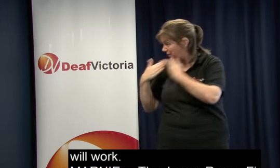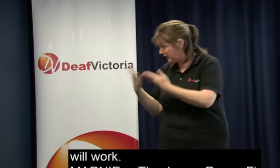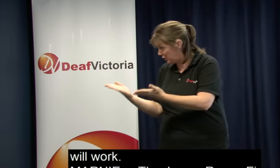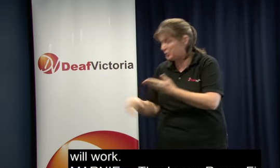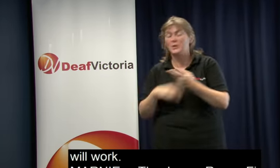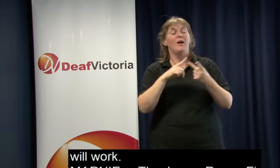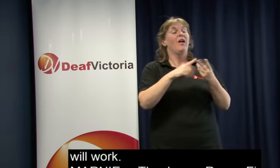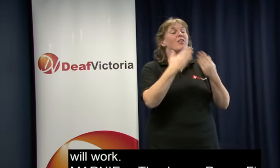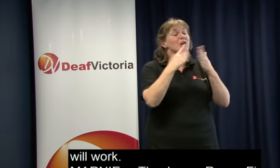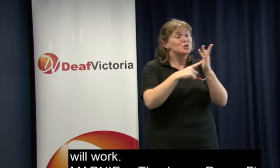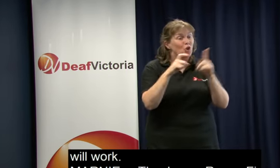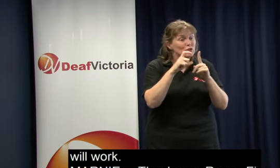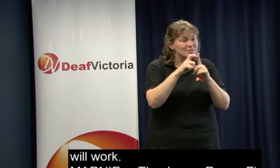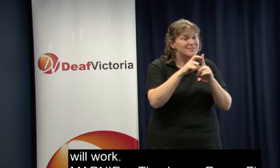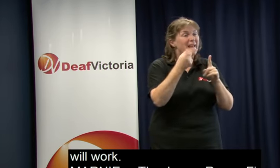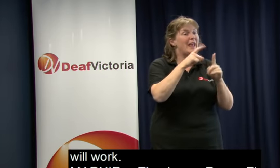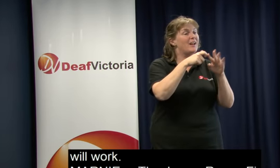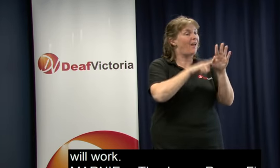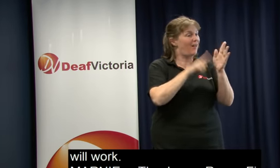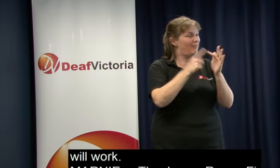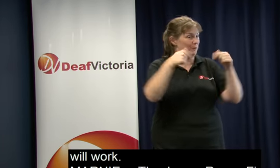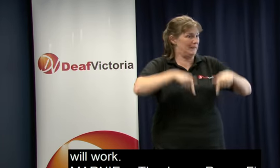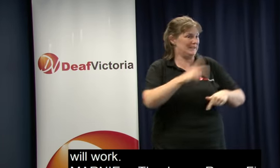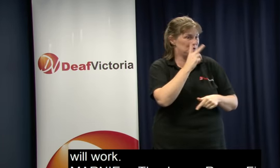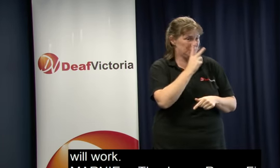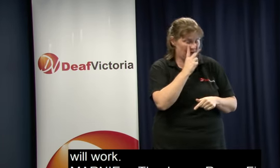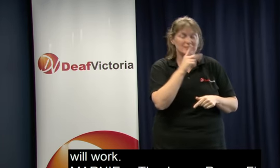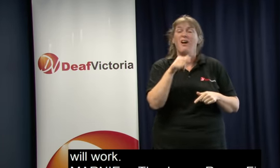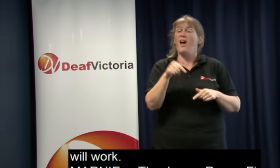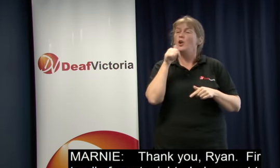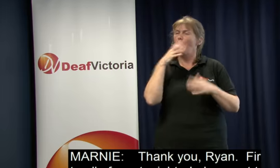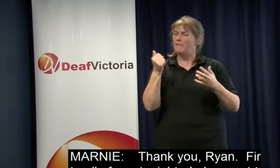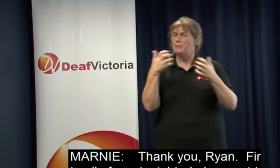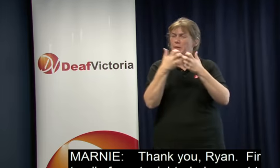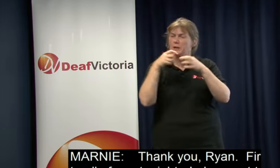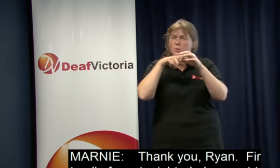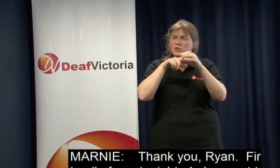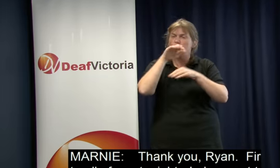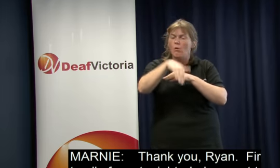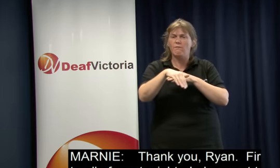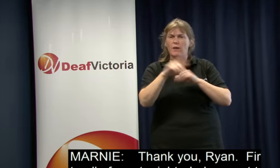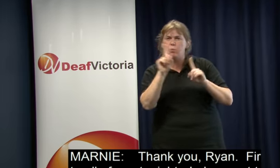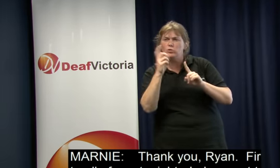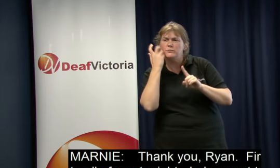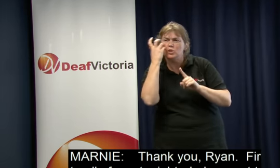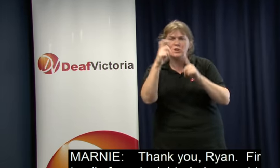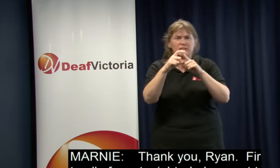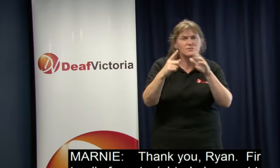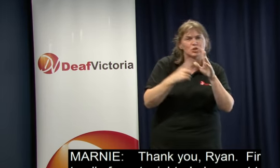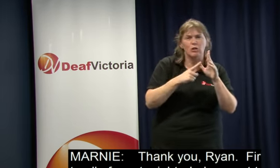front Ryan for facilitating, also to Todd and Kyle for your attendance tonight. So there'll be lots